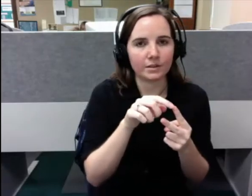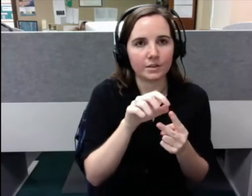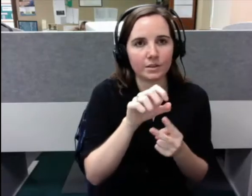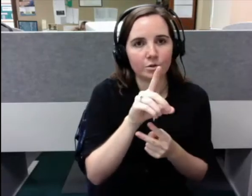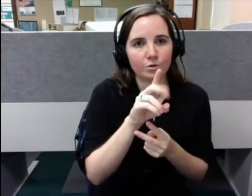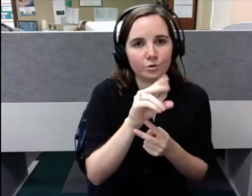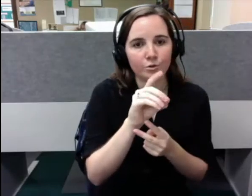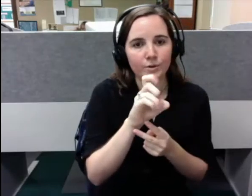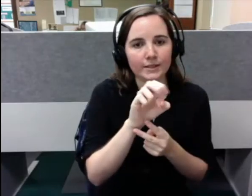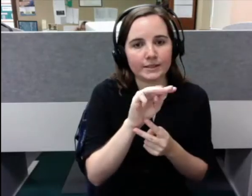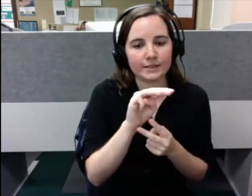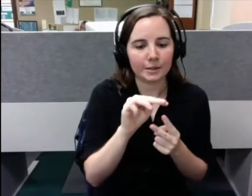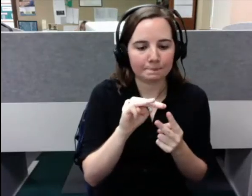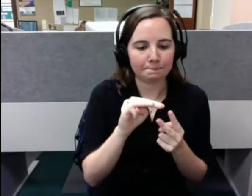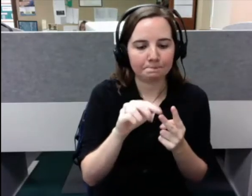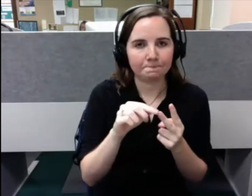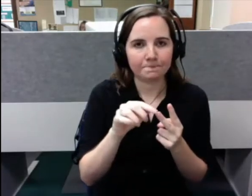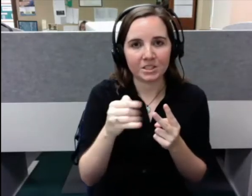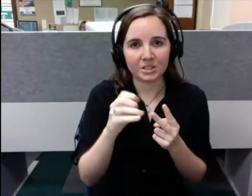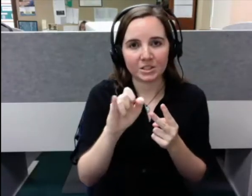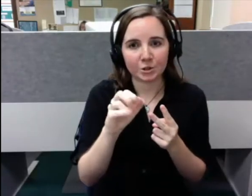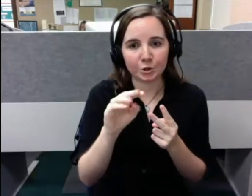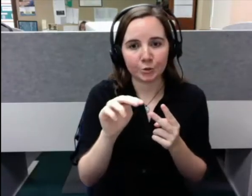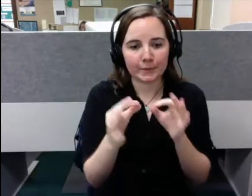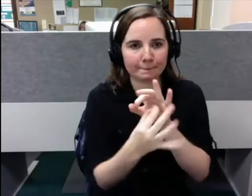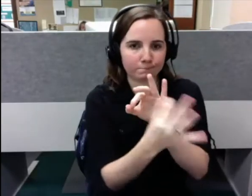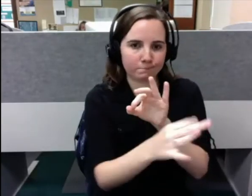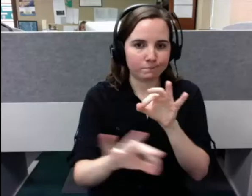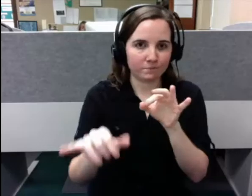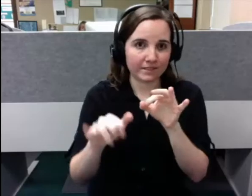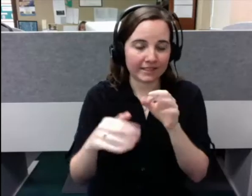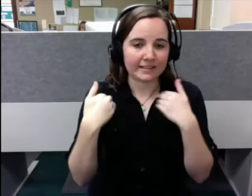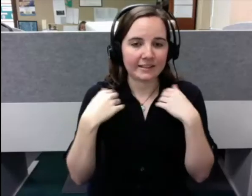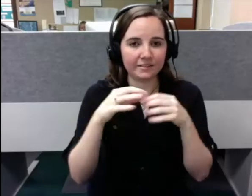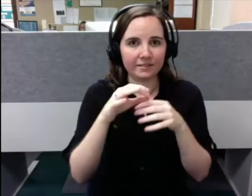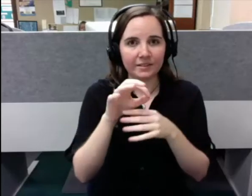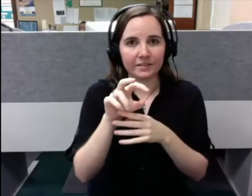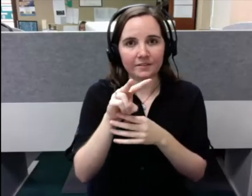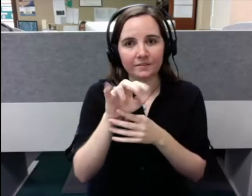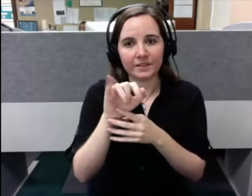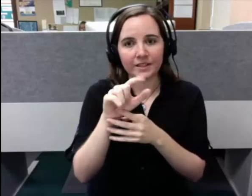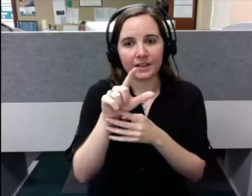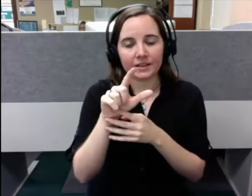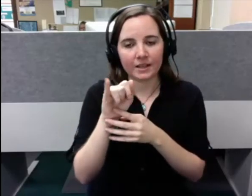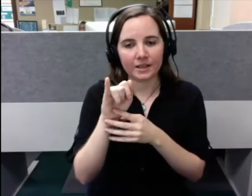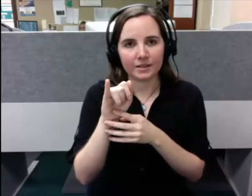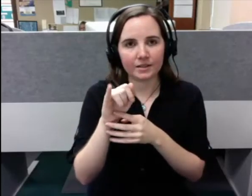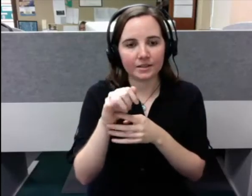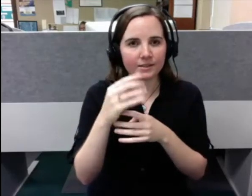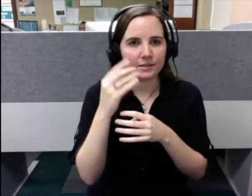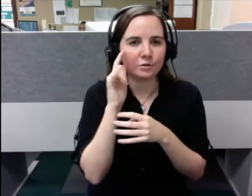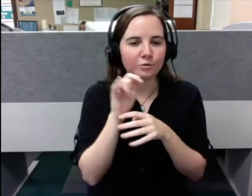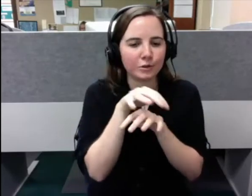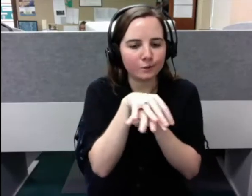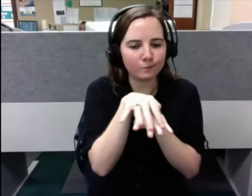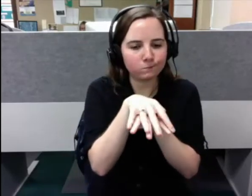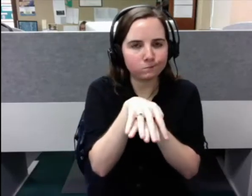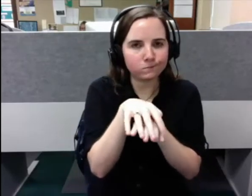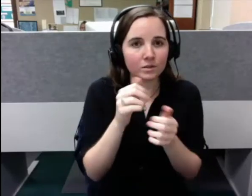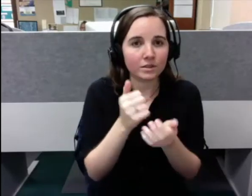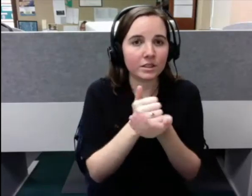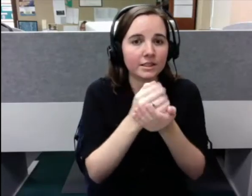little finger-like projections known as villi. These villi are going to serve as avenues for the movement of material from